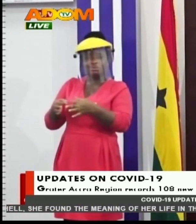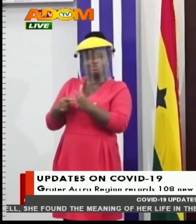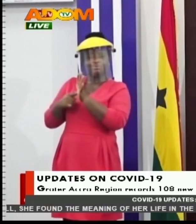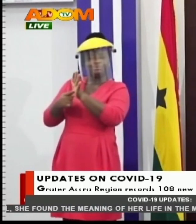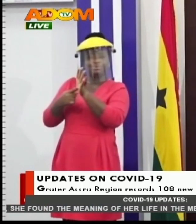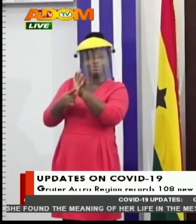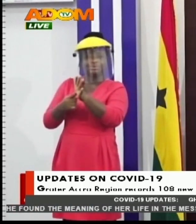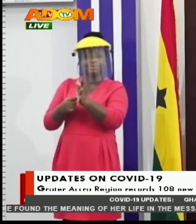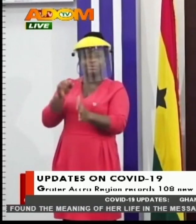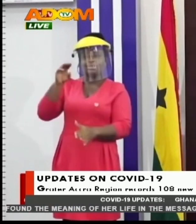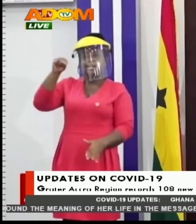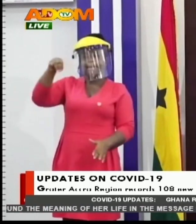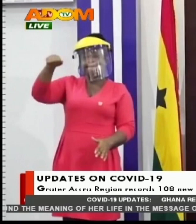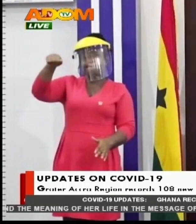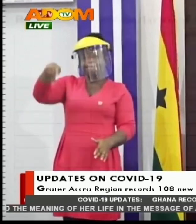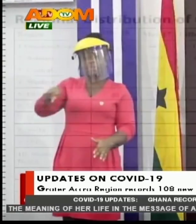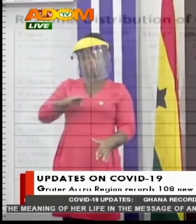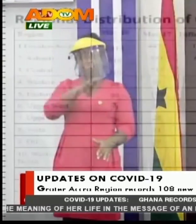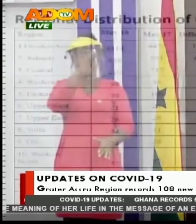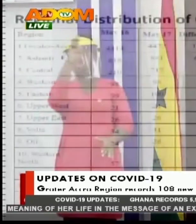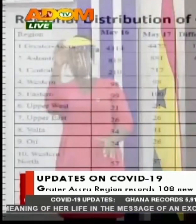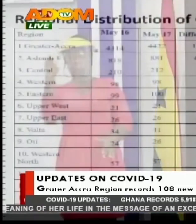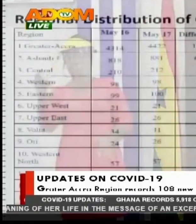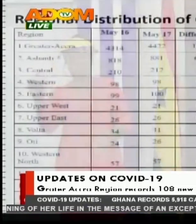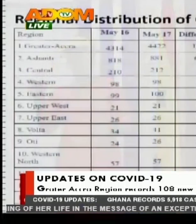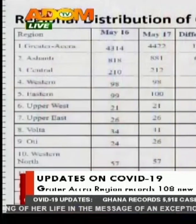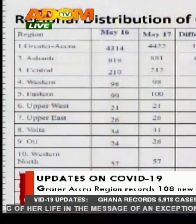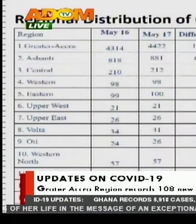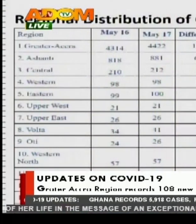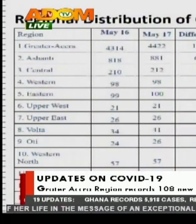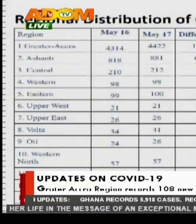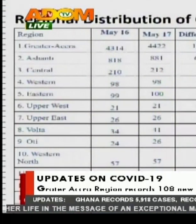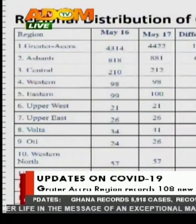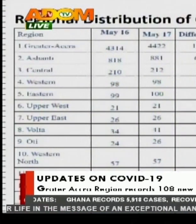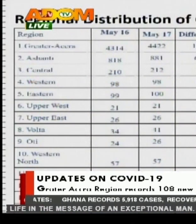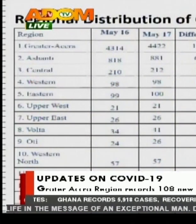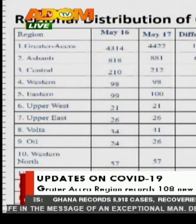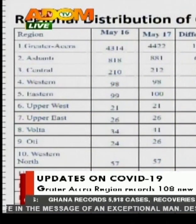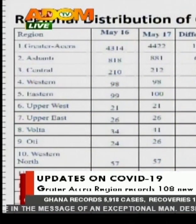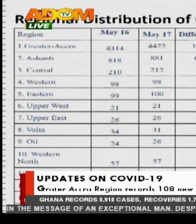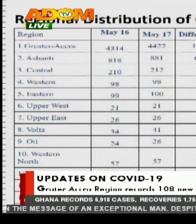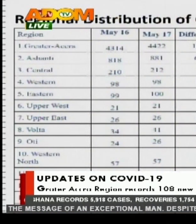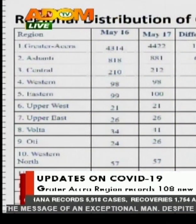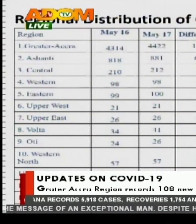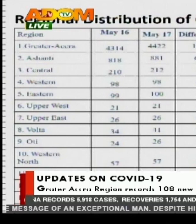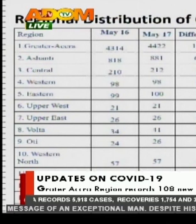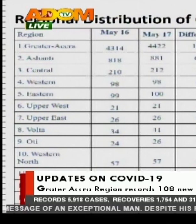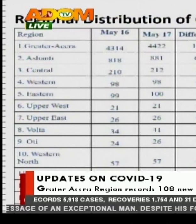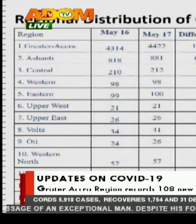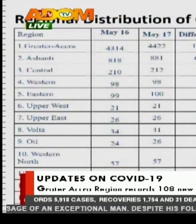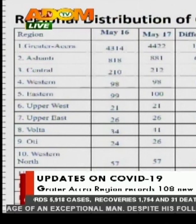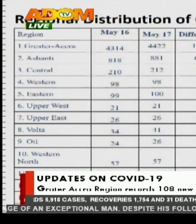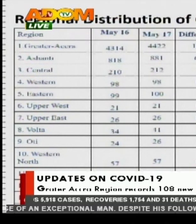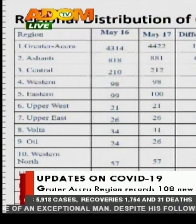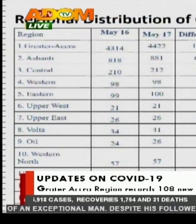Western and Western North, who were reporting cases of late, have also stopped reporting cases. The next slide